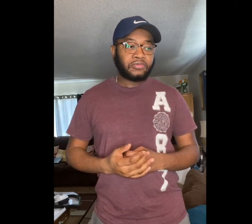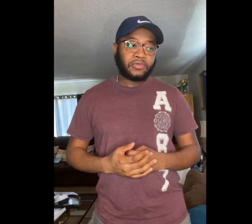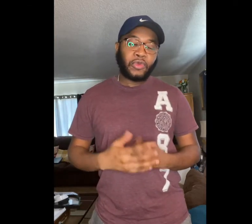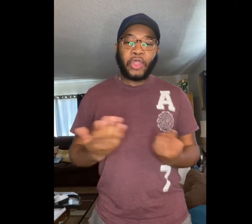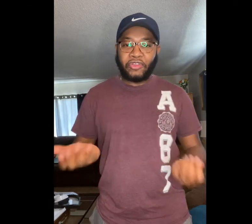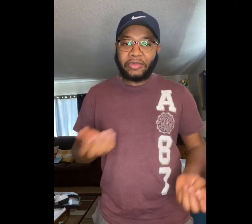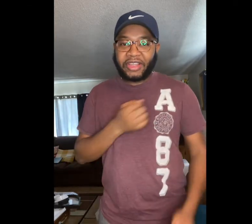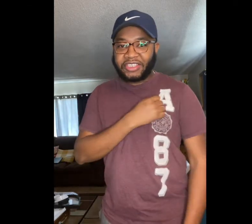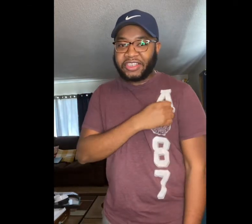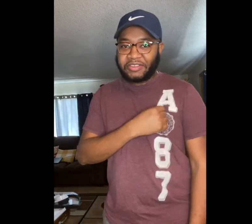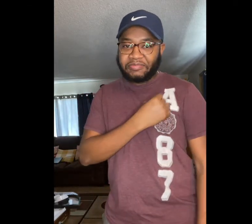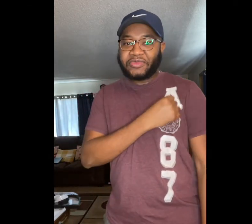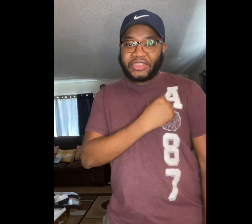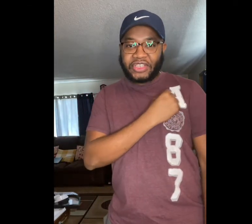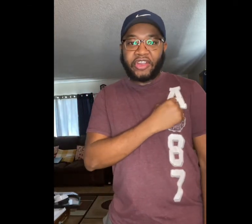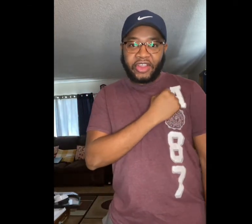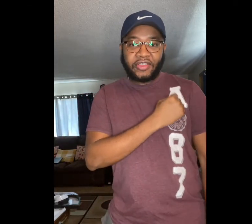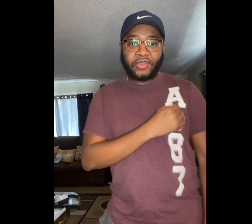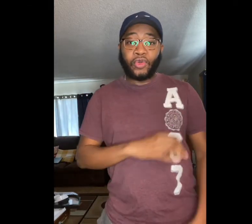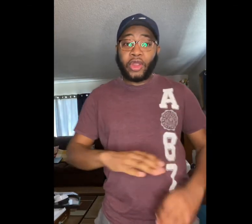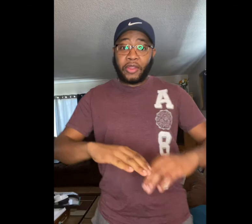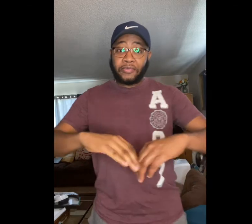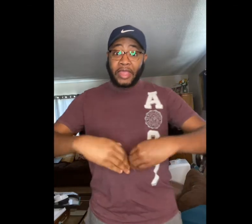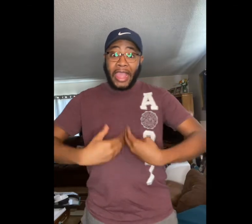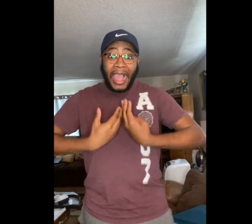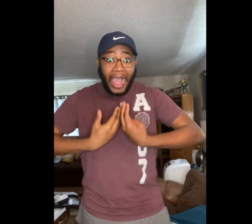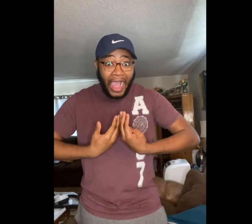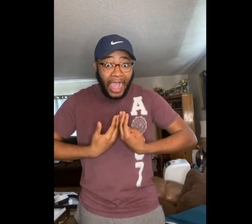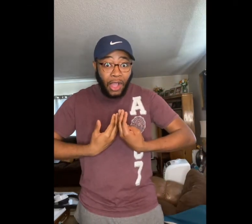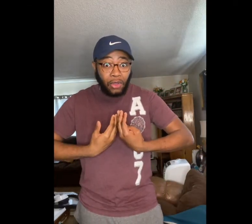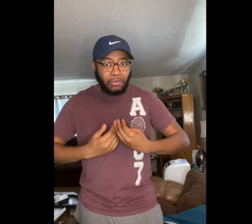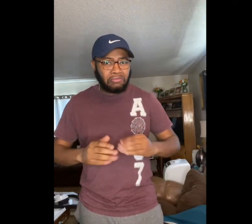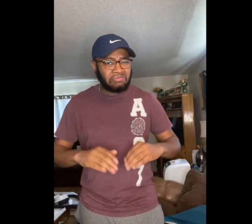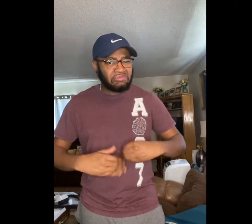We already mentioned sorry or how.